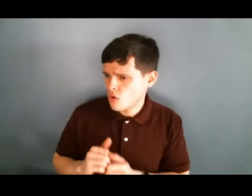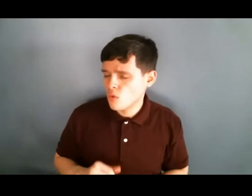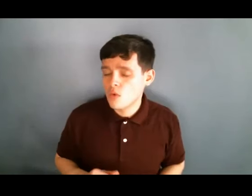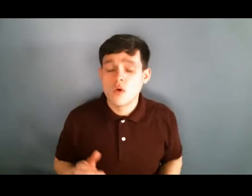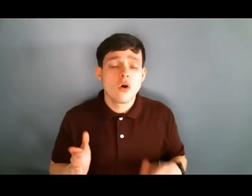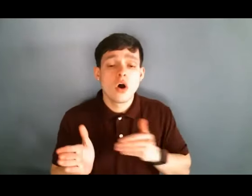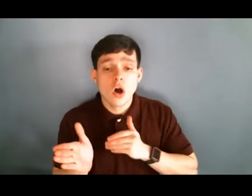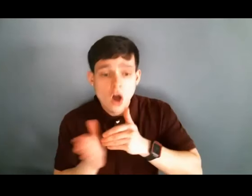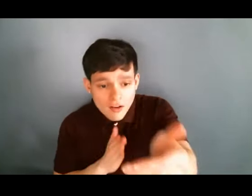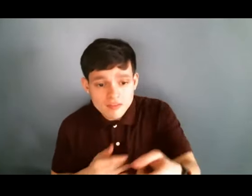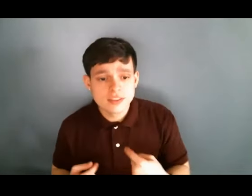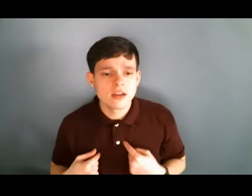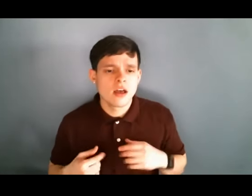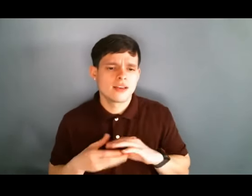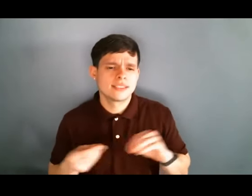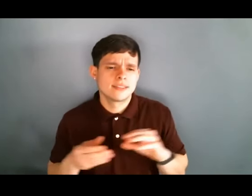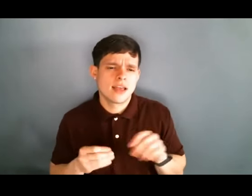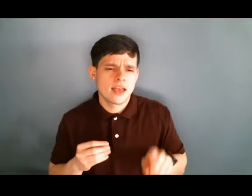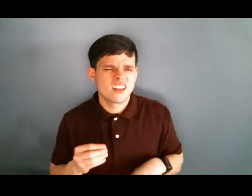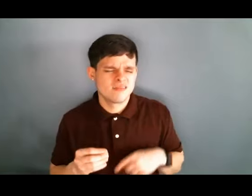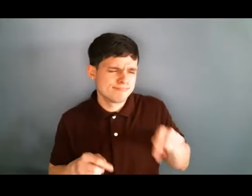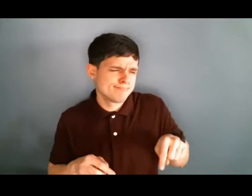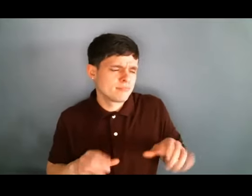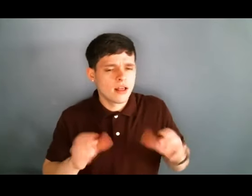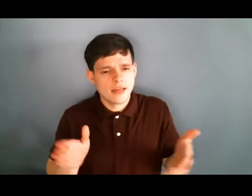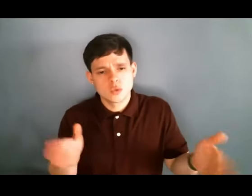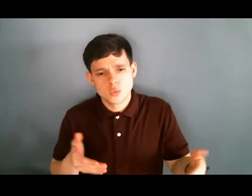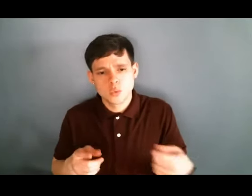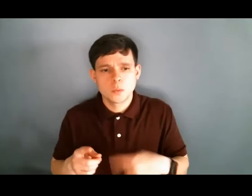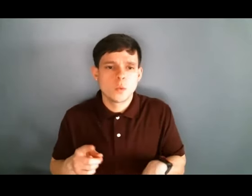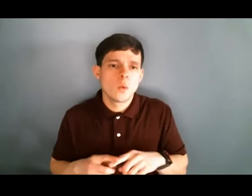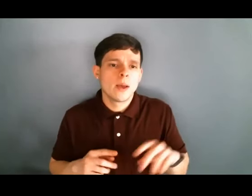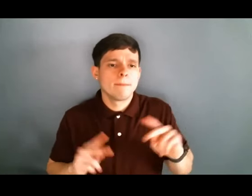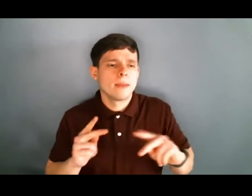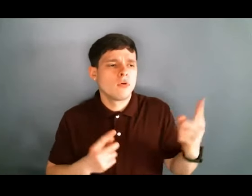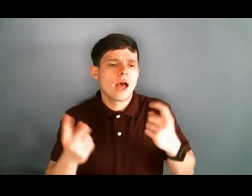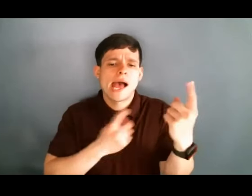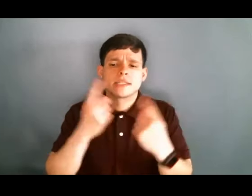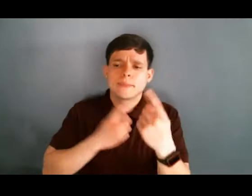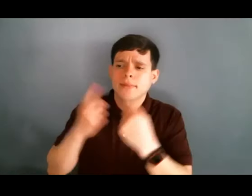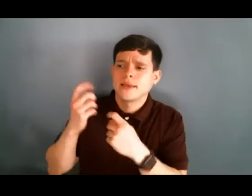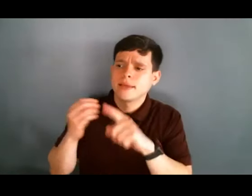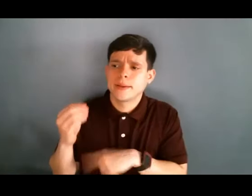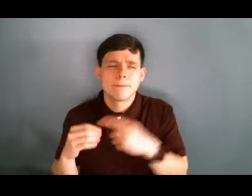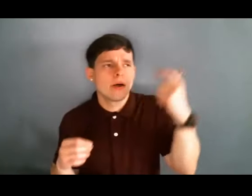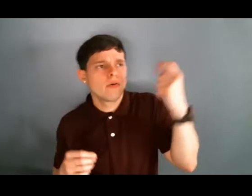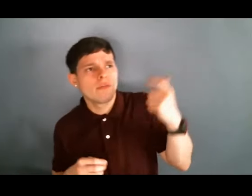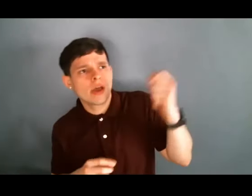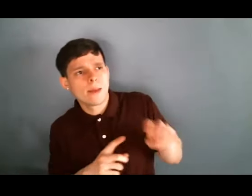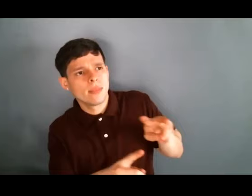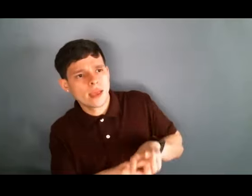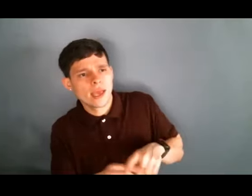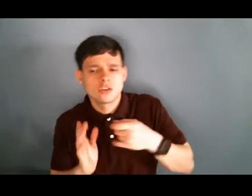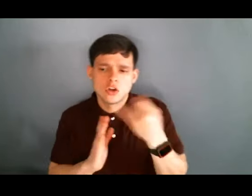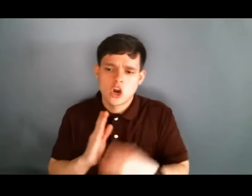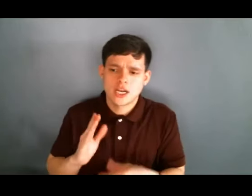say in the context of classrooms when I'm, people are asking me about grant applications and artist statements,